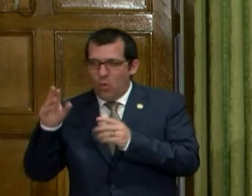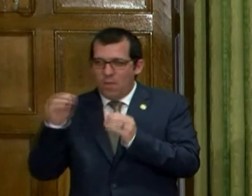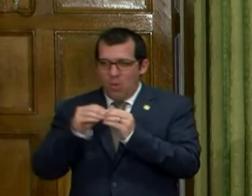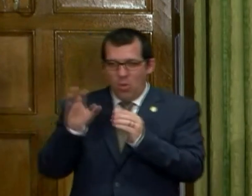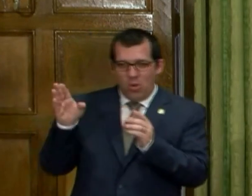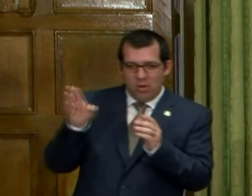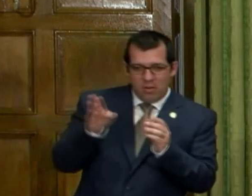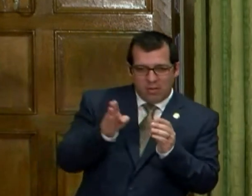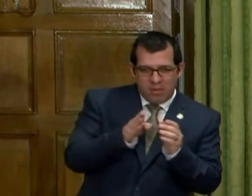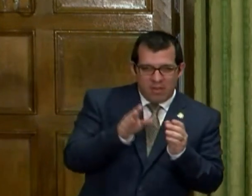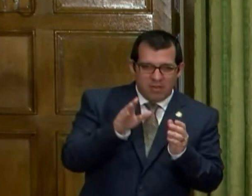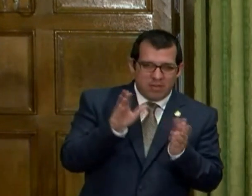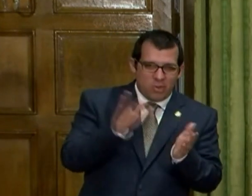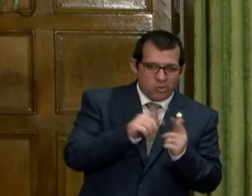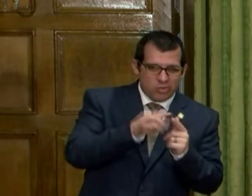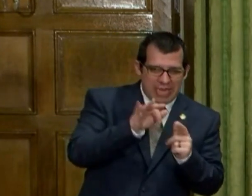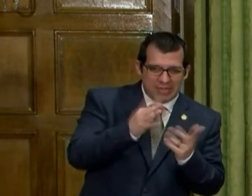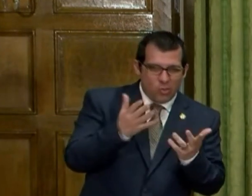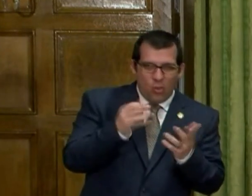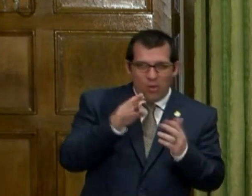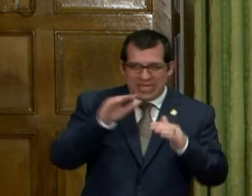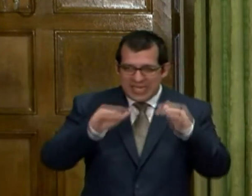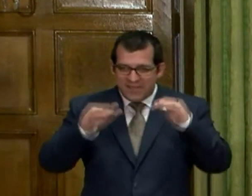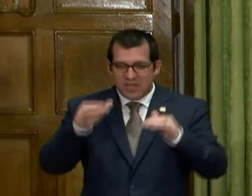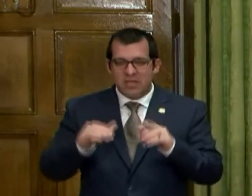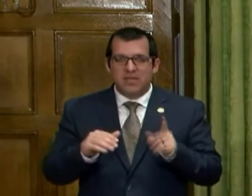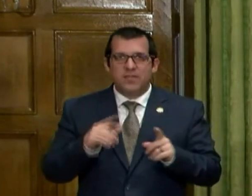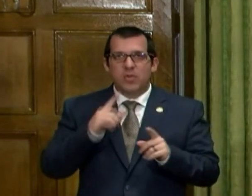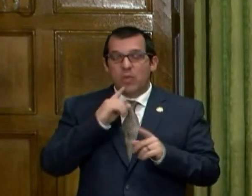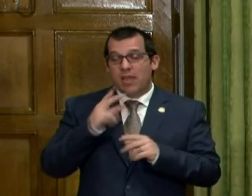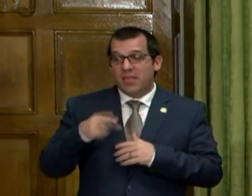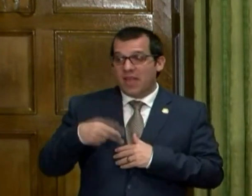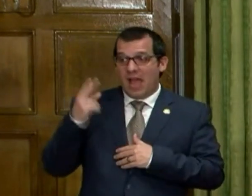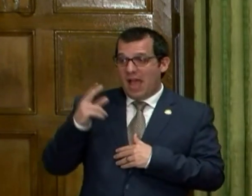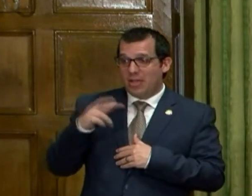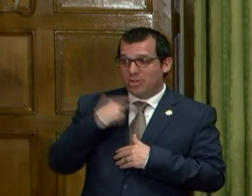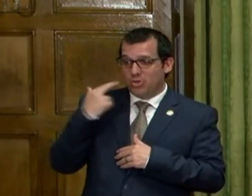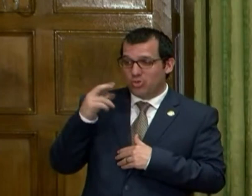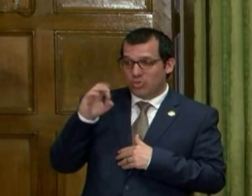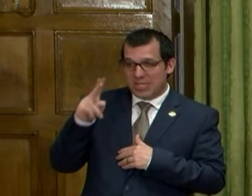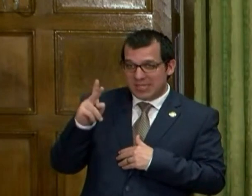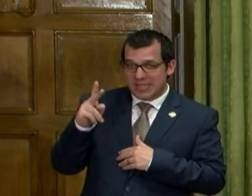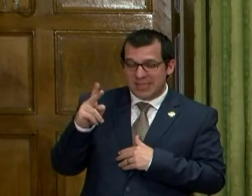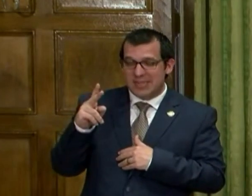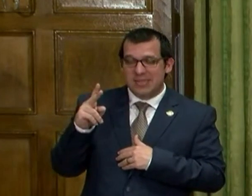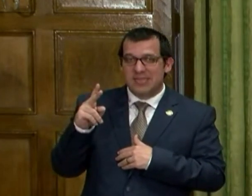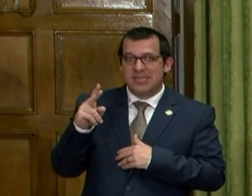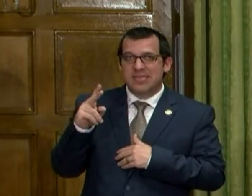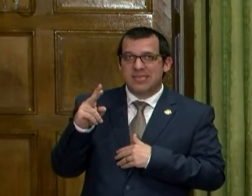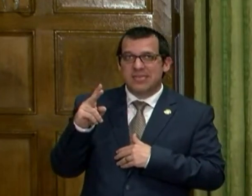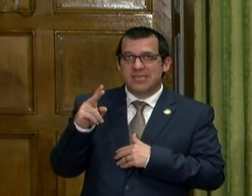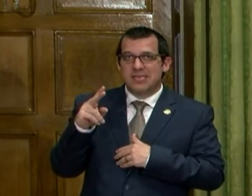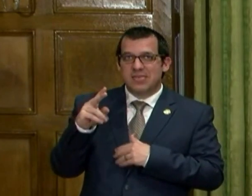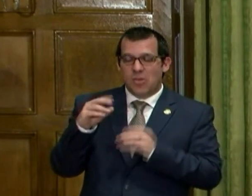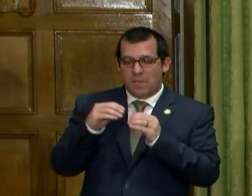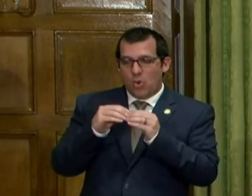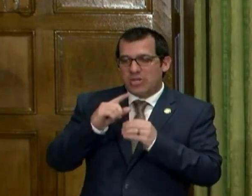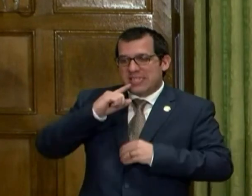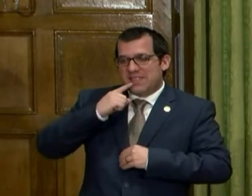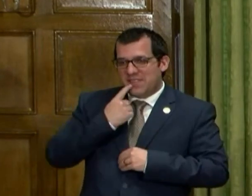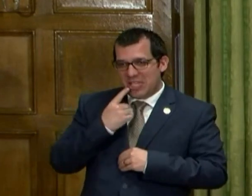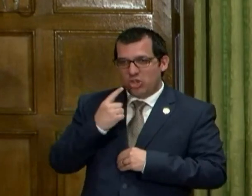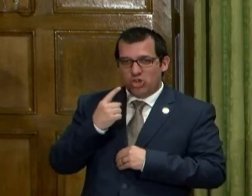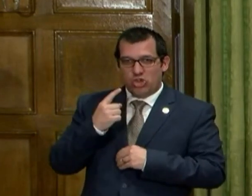even distribution? Well, the highest risk, of course, of more severe